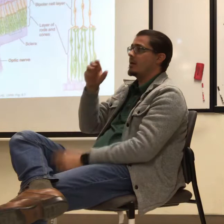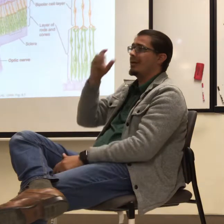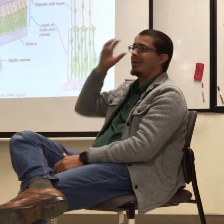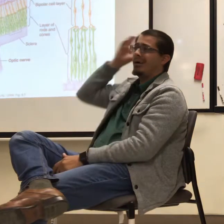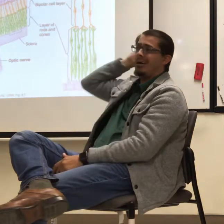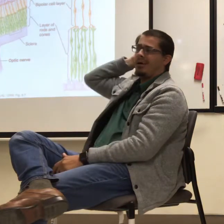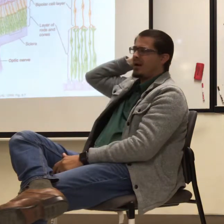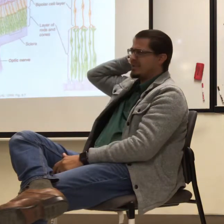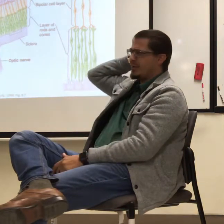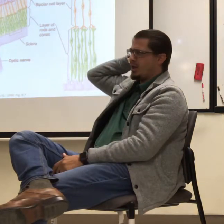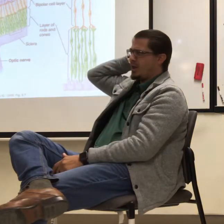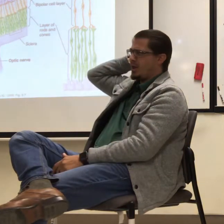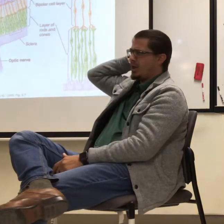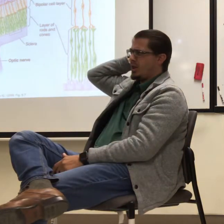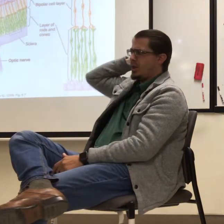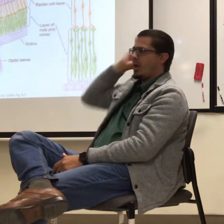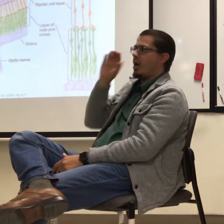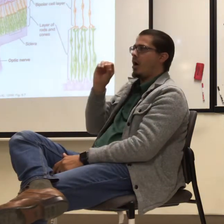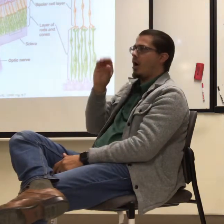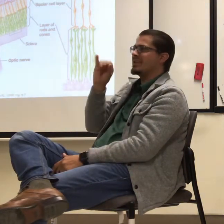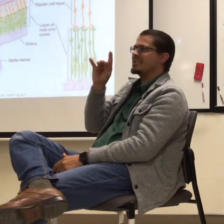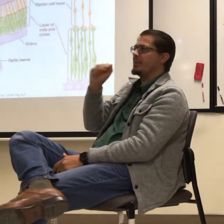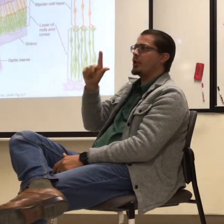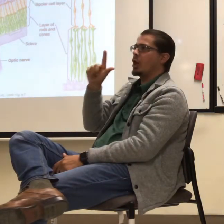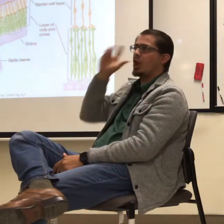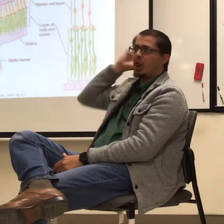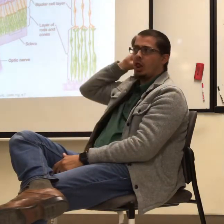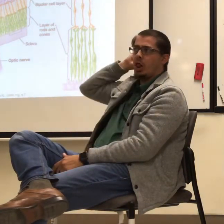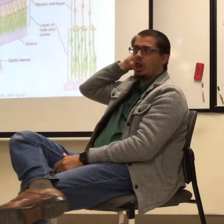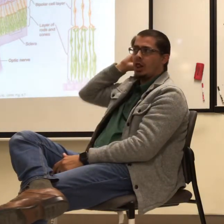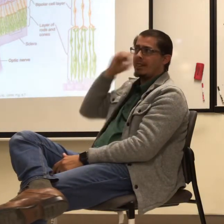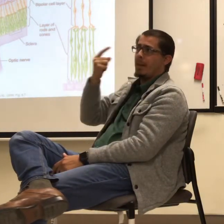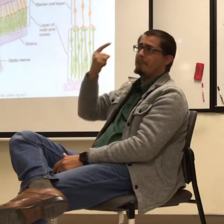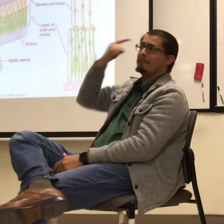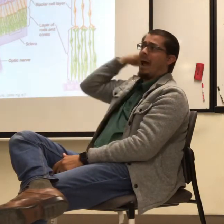lobe on the back of your brain.